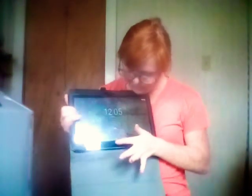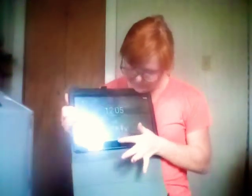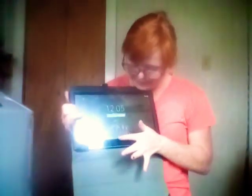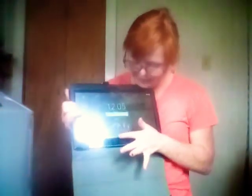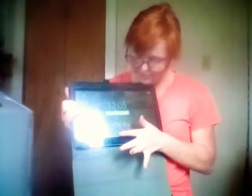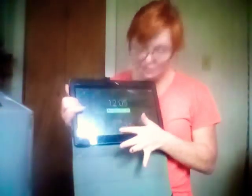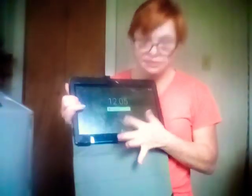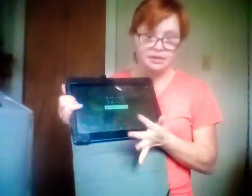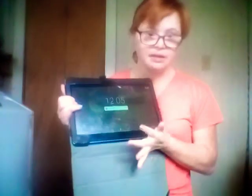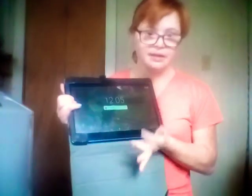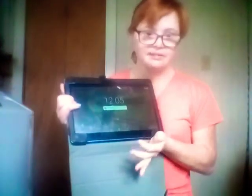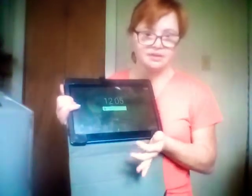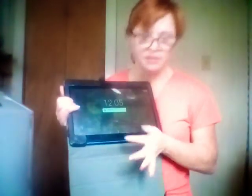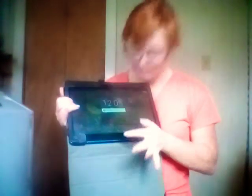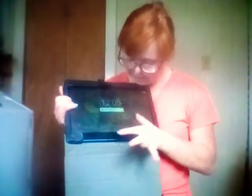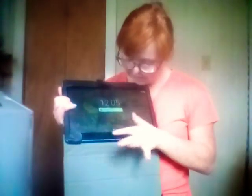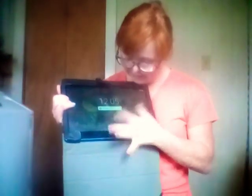Gonna get it.